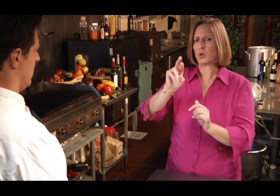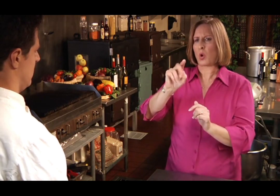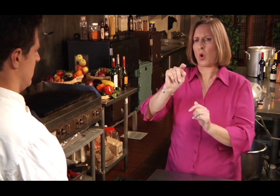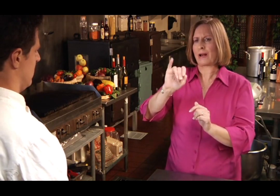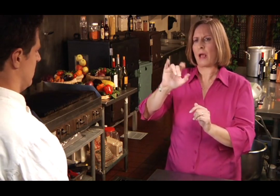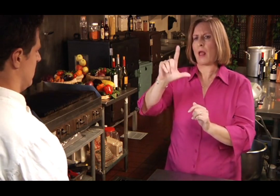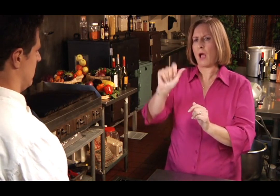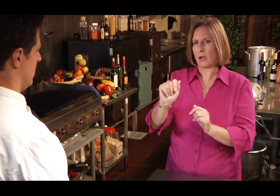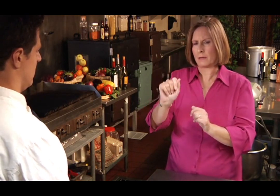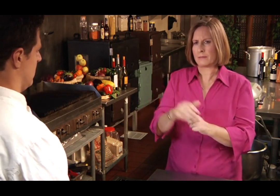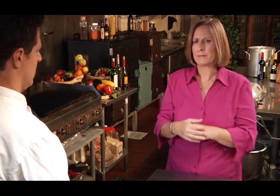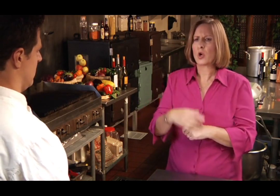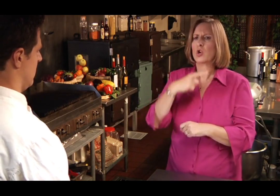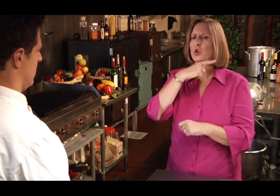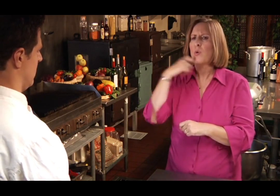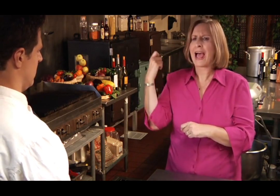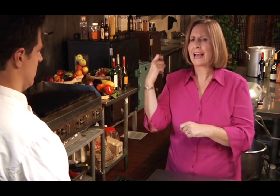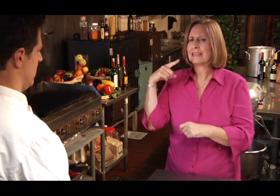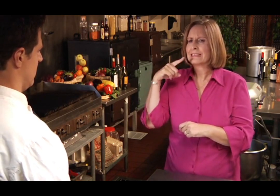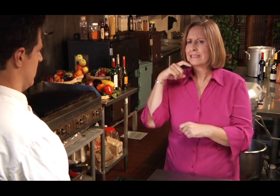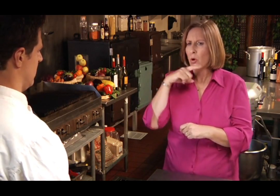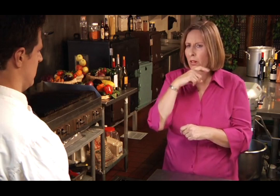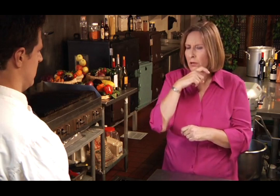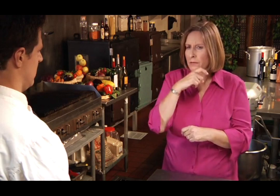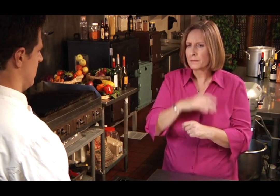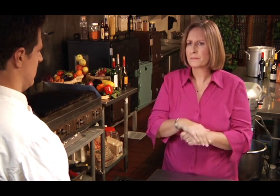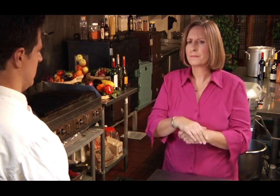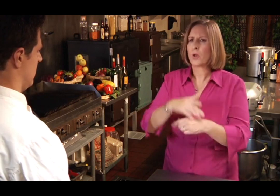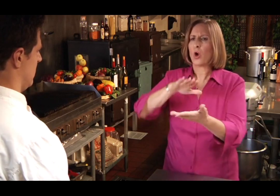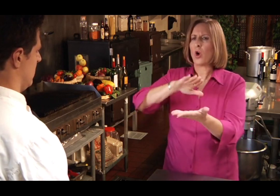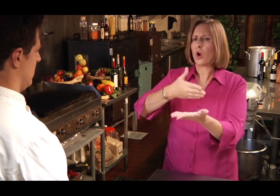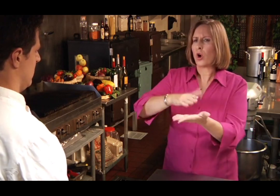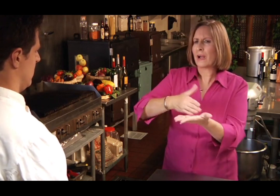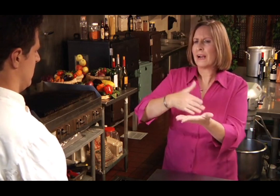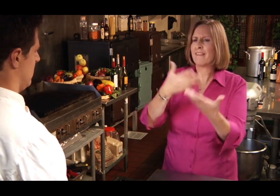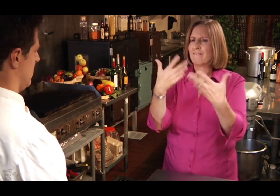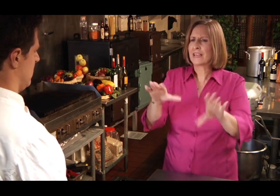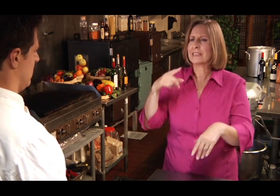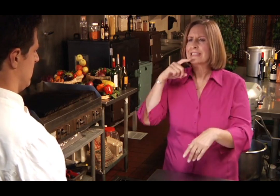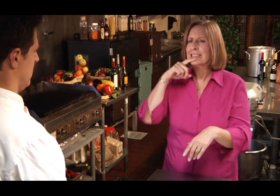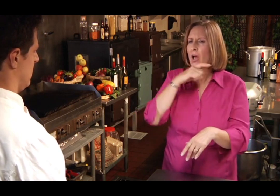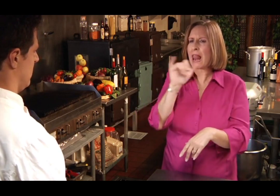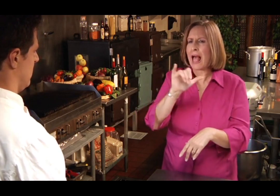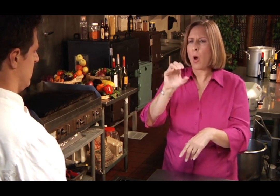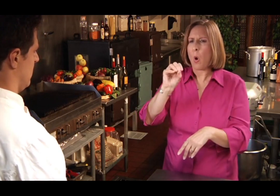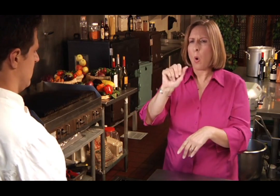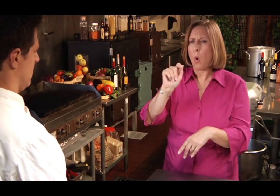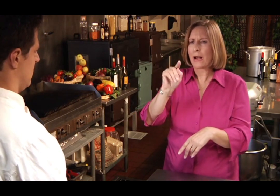tortillas, dry cereals, cooked cereals like oatmeal,